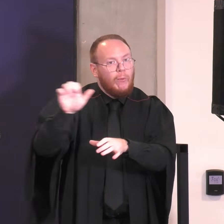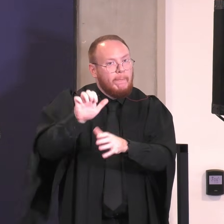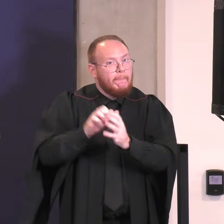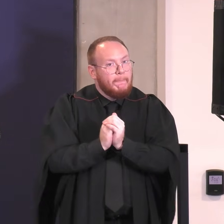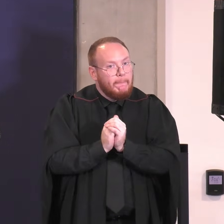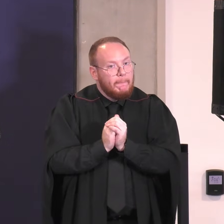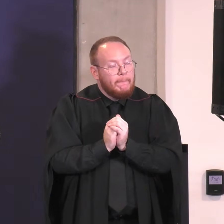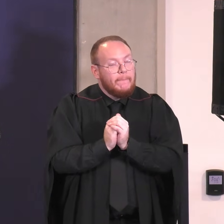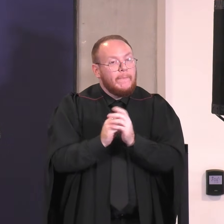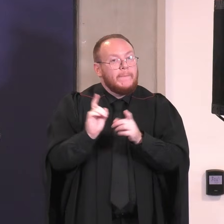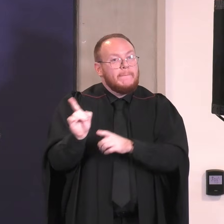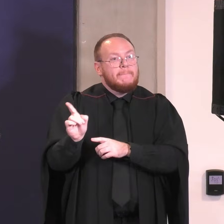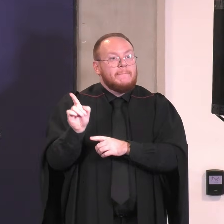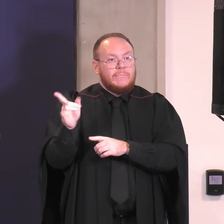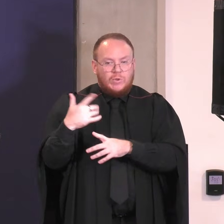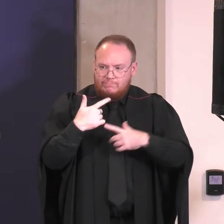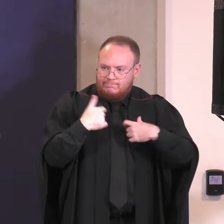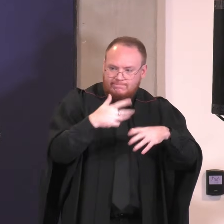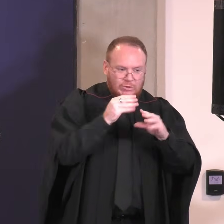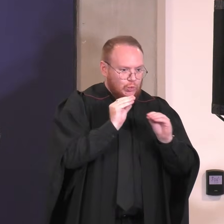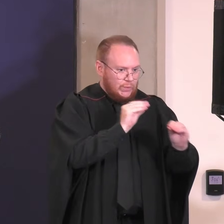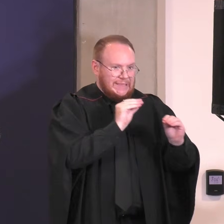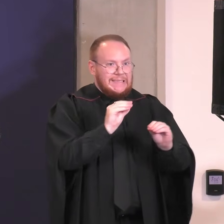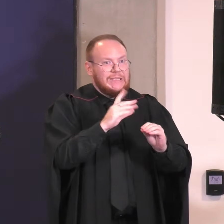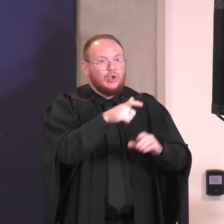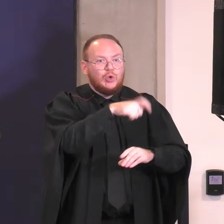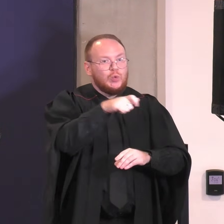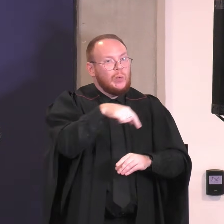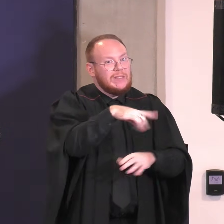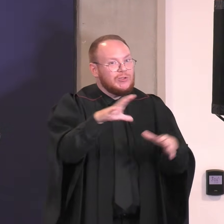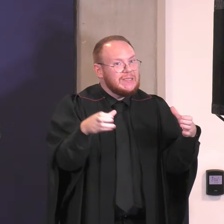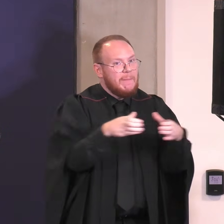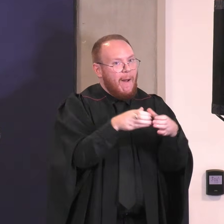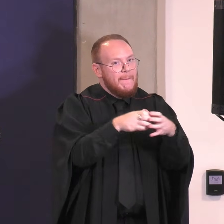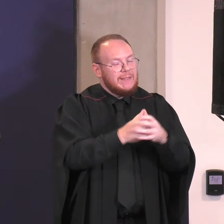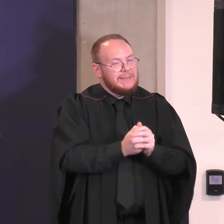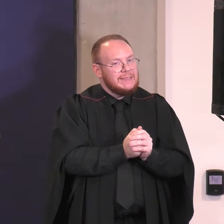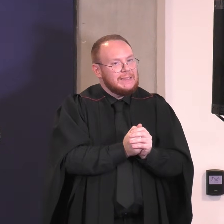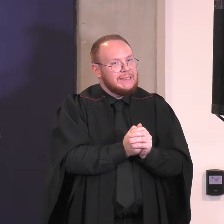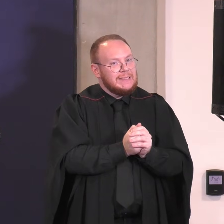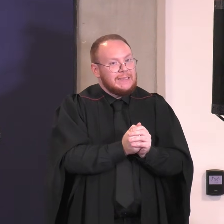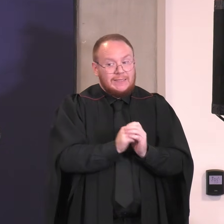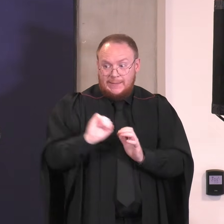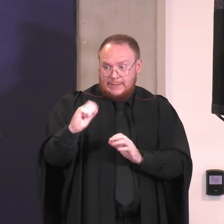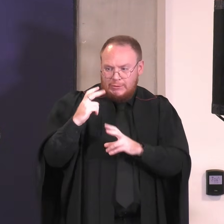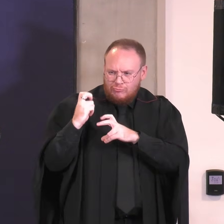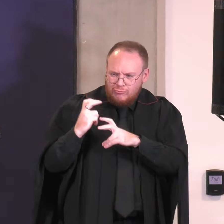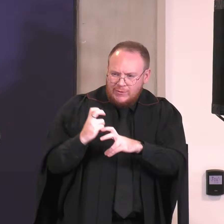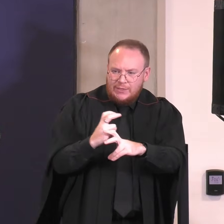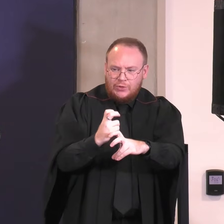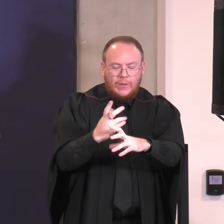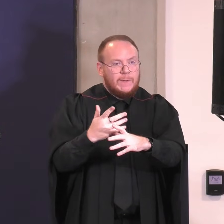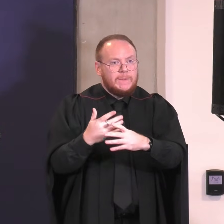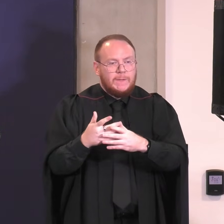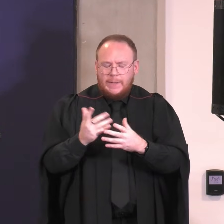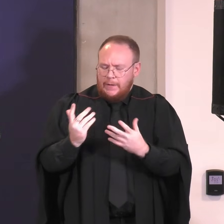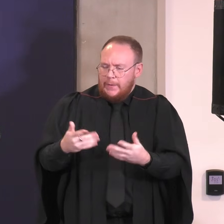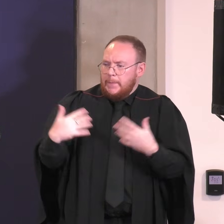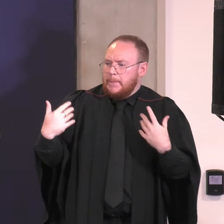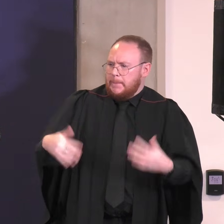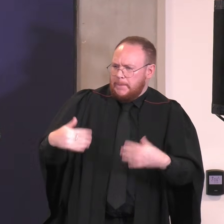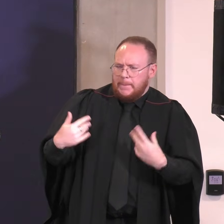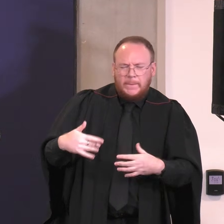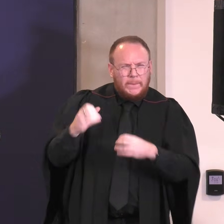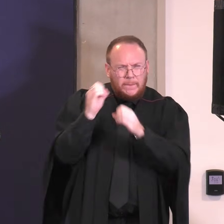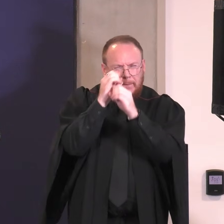time to teach and support our students across the department. Her research, I think, continues to provide insight into some